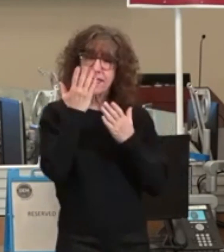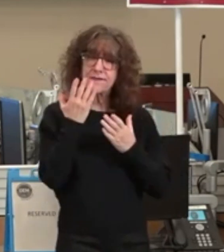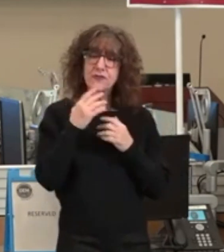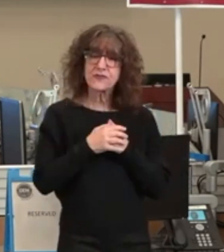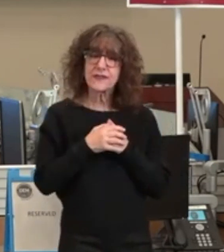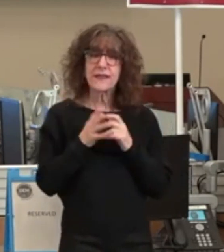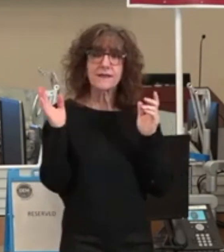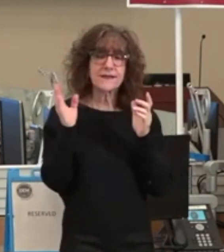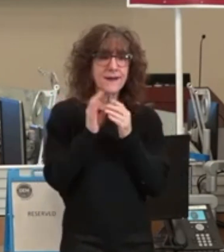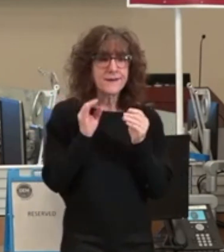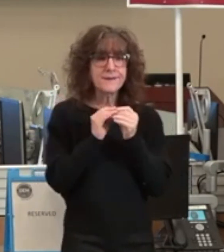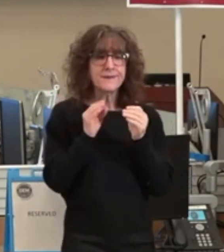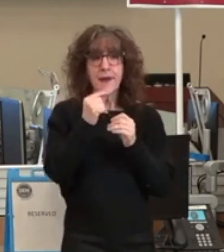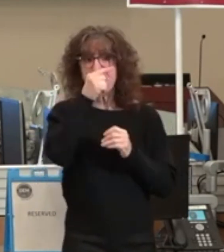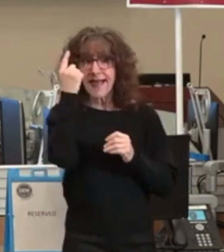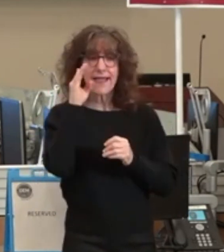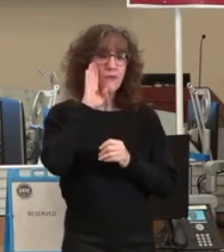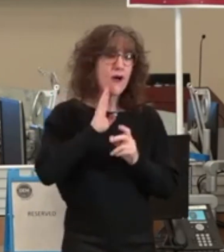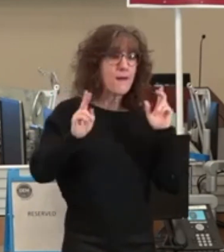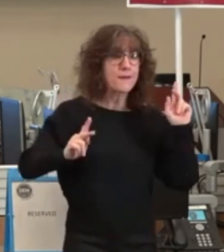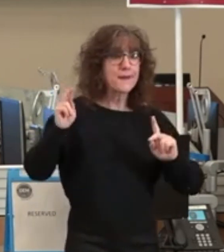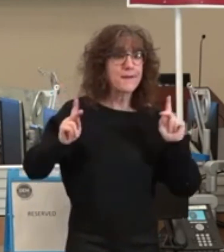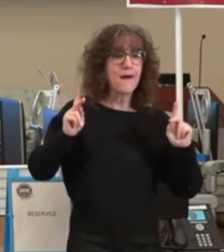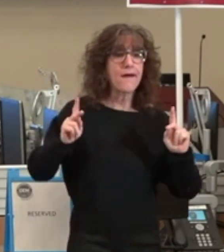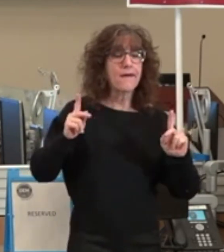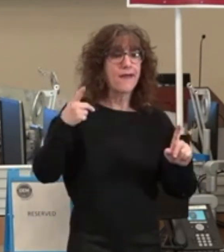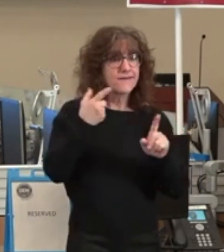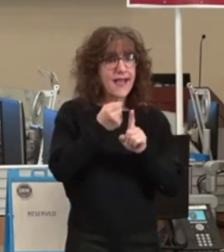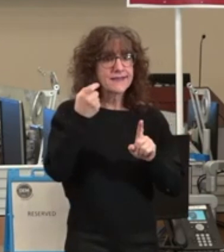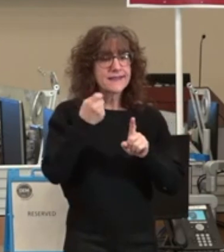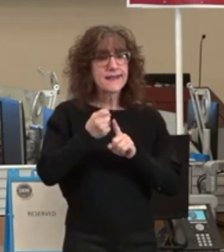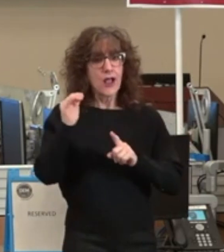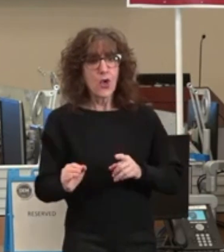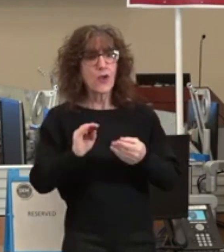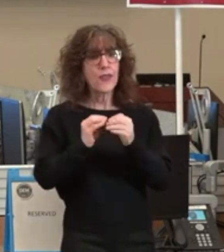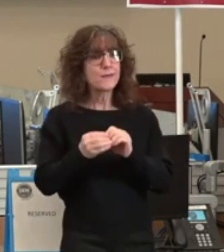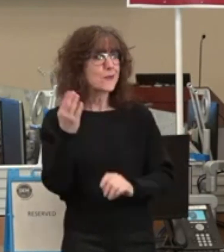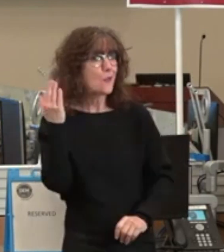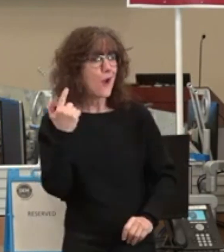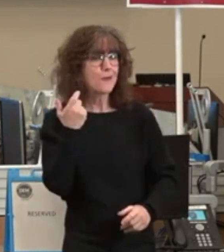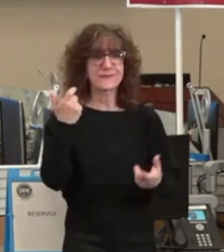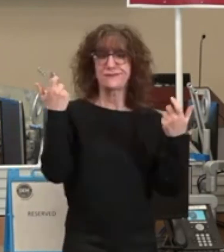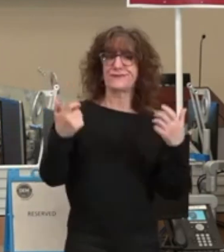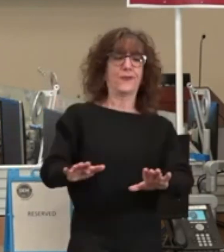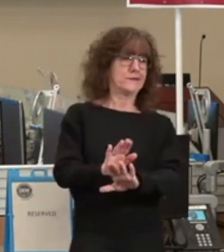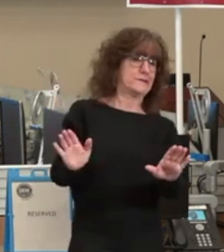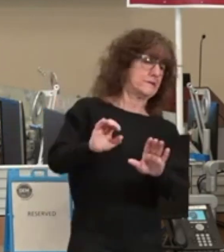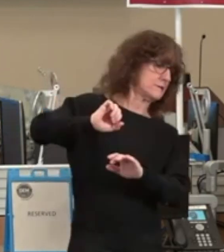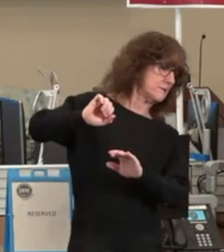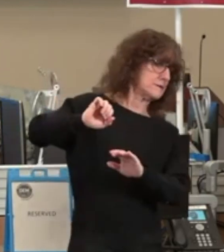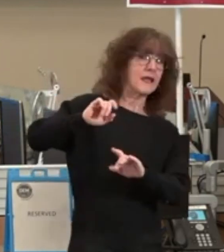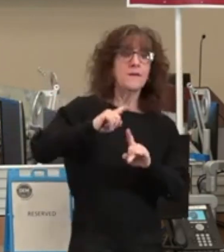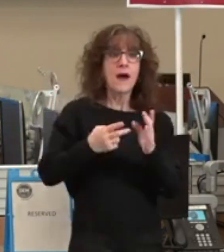the narrative has become that Black and brown people are being vaccinated at lower rates because they don't want the vaccine.